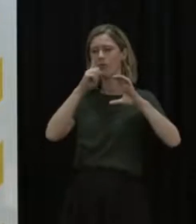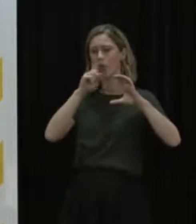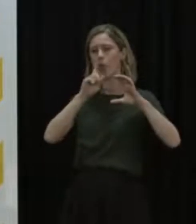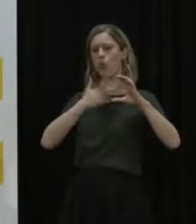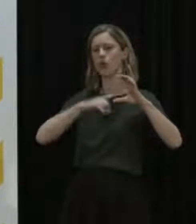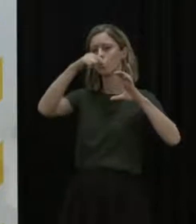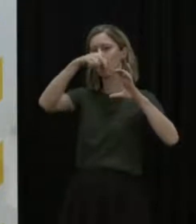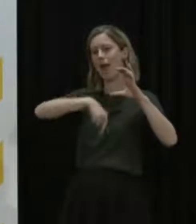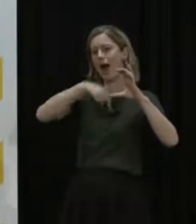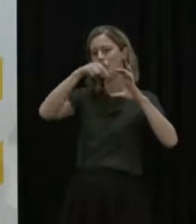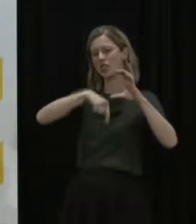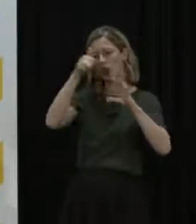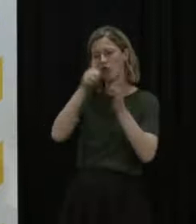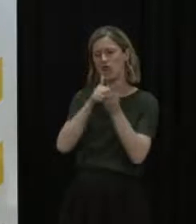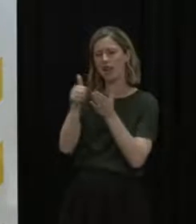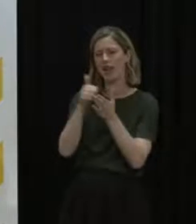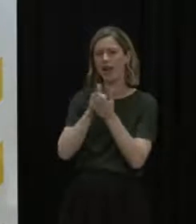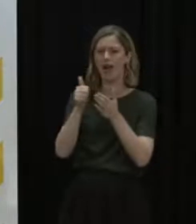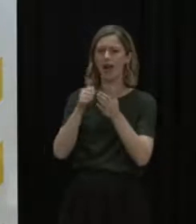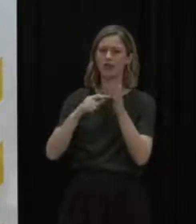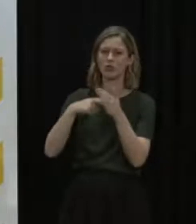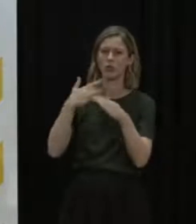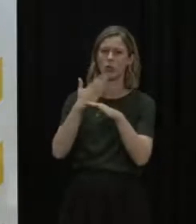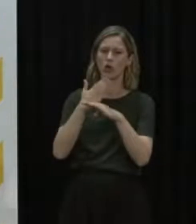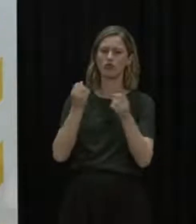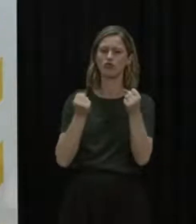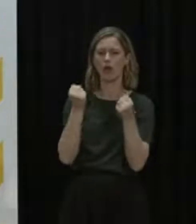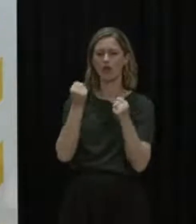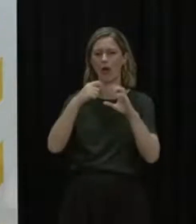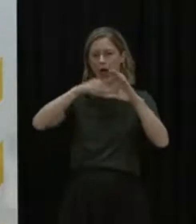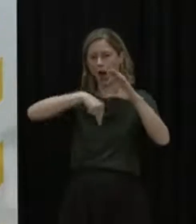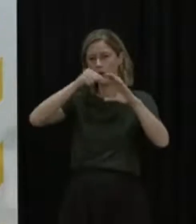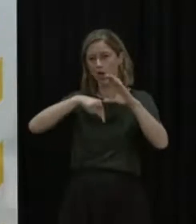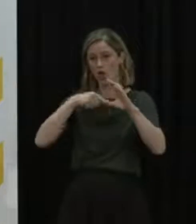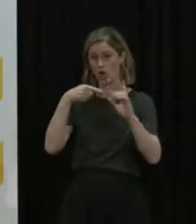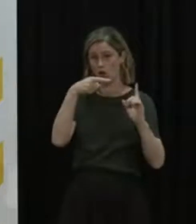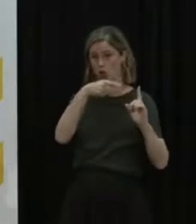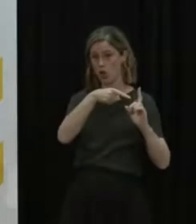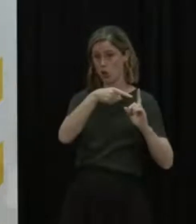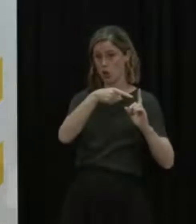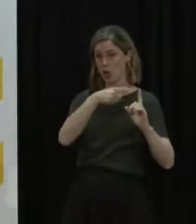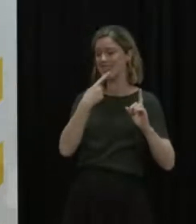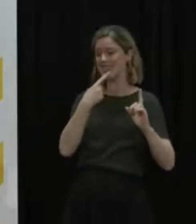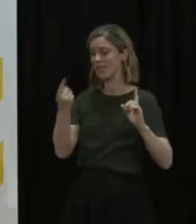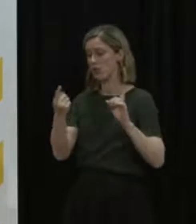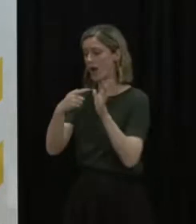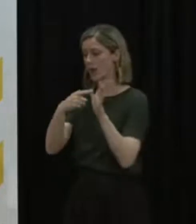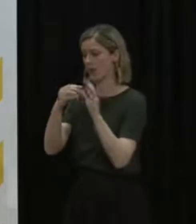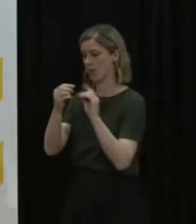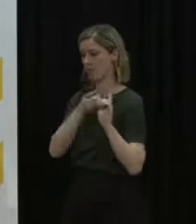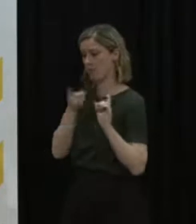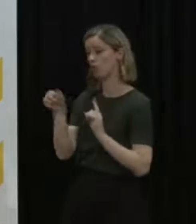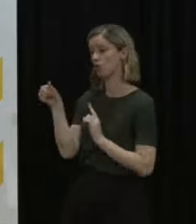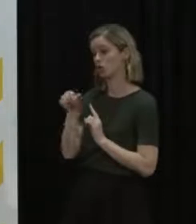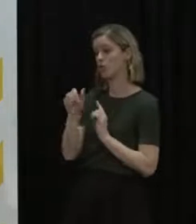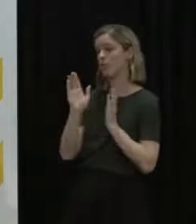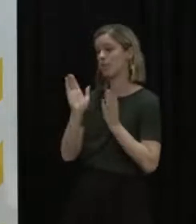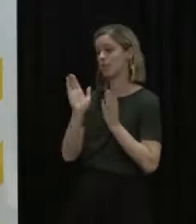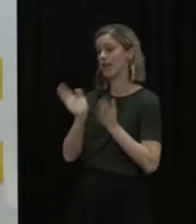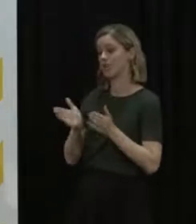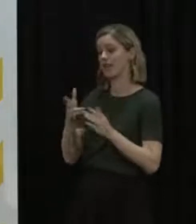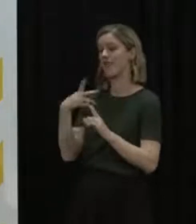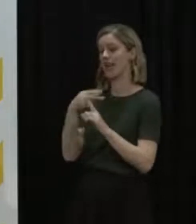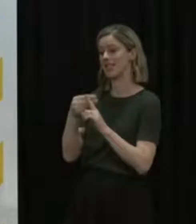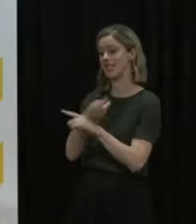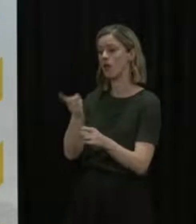those who were crossing it regularly as essential workers. The advice that you provided to Dr. Bloomfield was that there should be mandatory